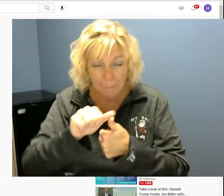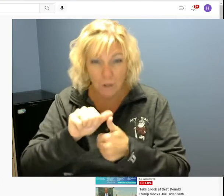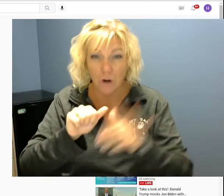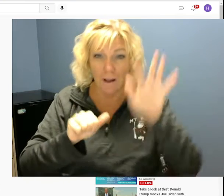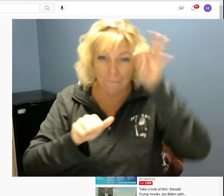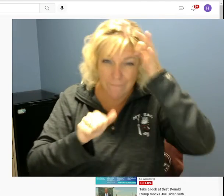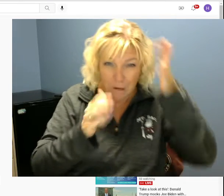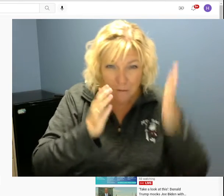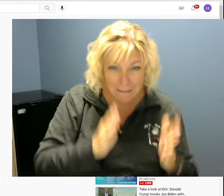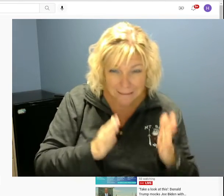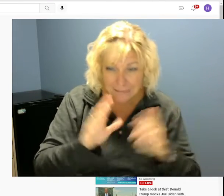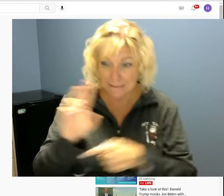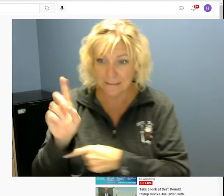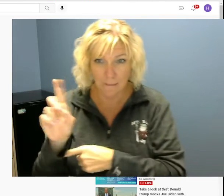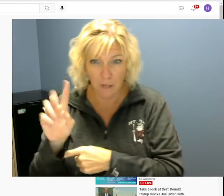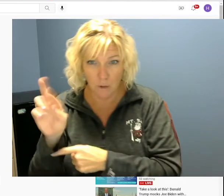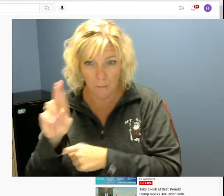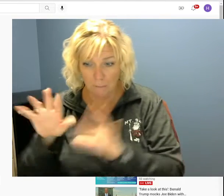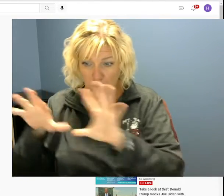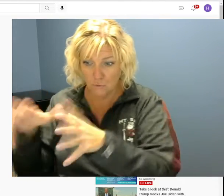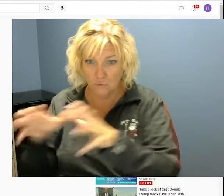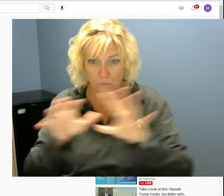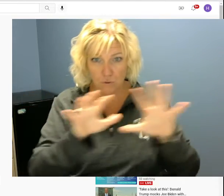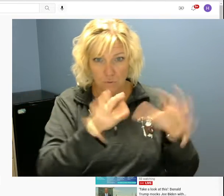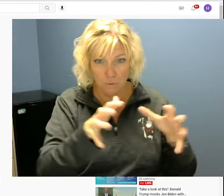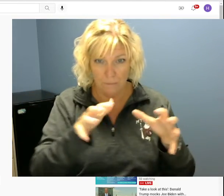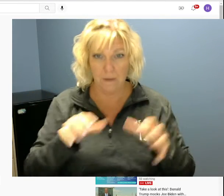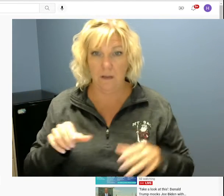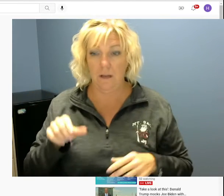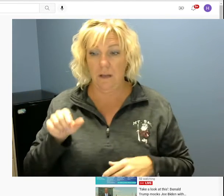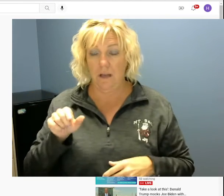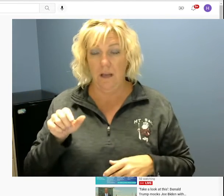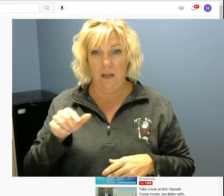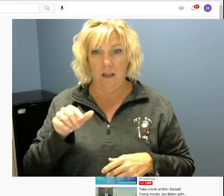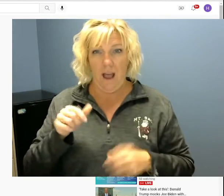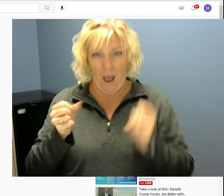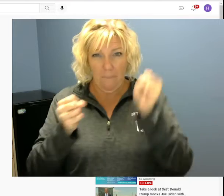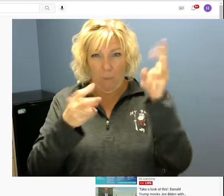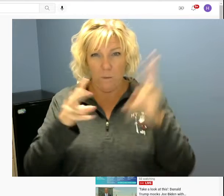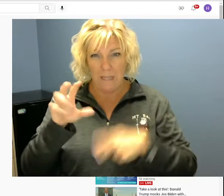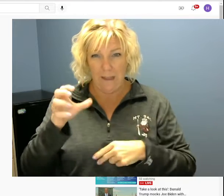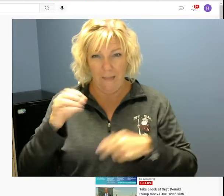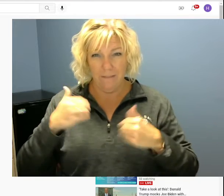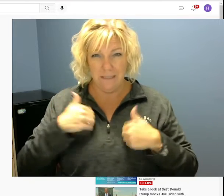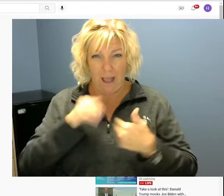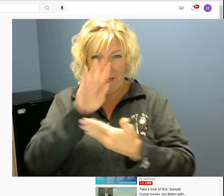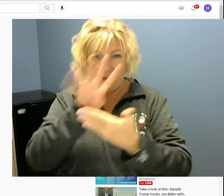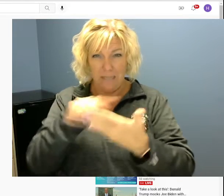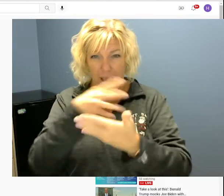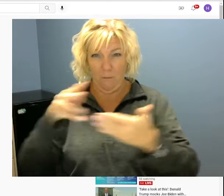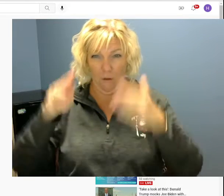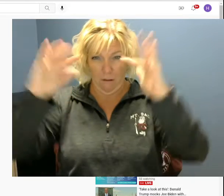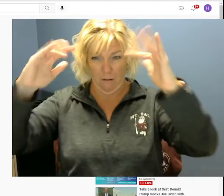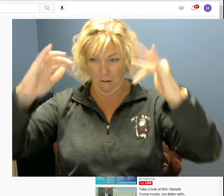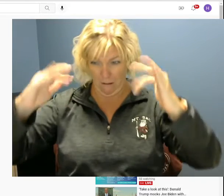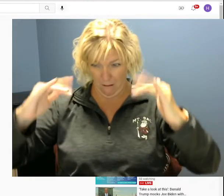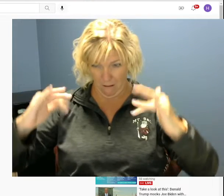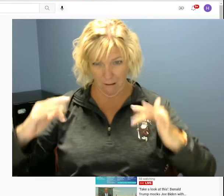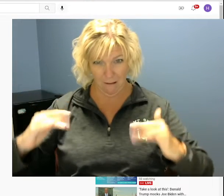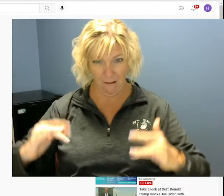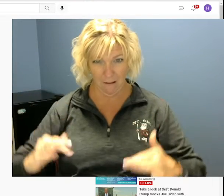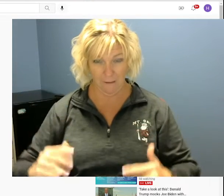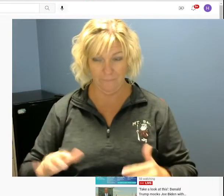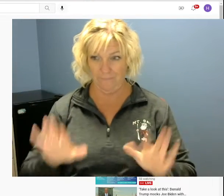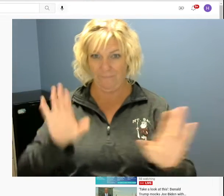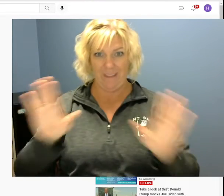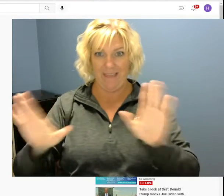Democratic Republicans, one of the things that we looked at, there's that table that you have. I gave you one of the things in there talked about how they